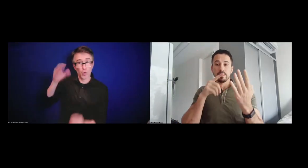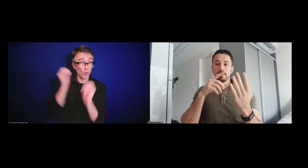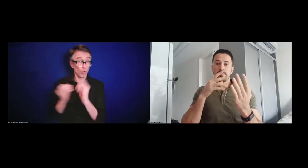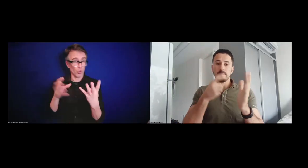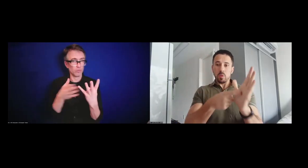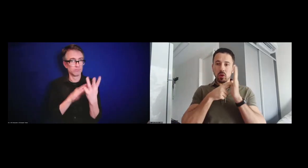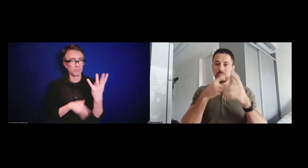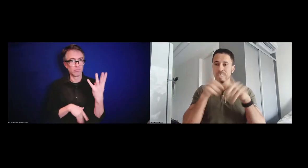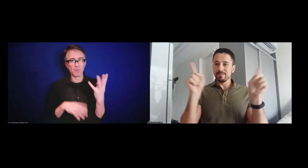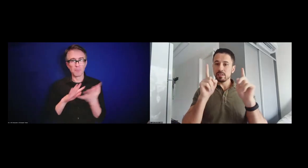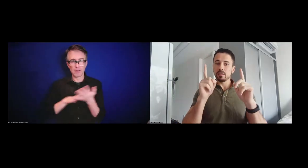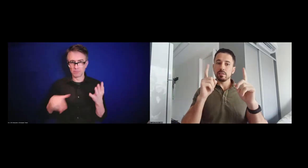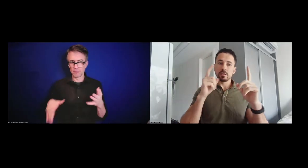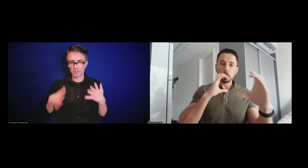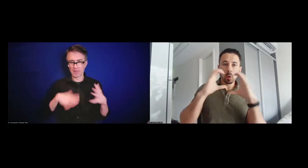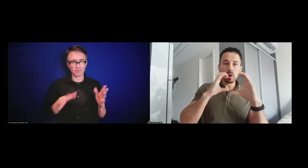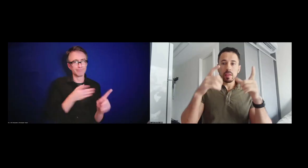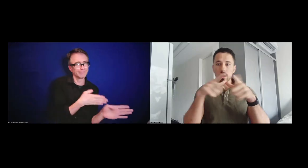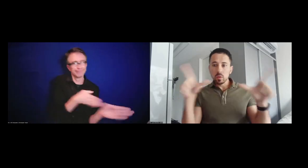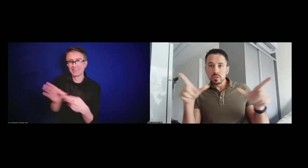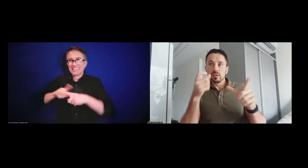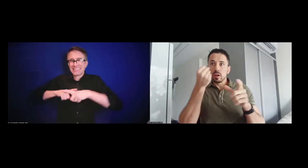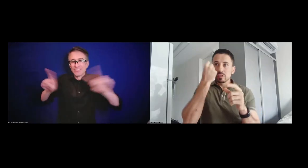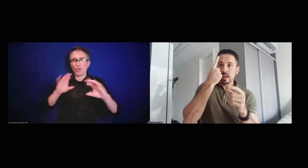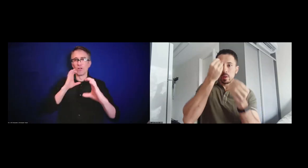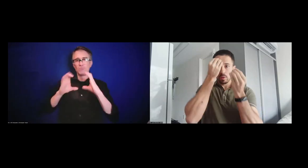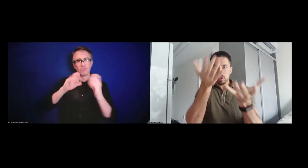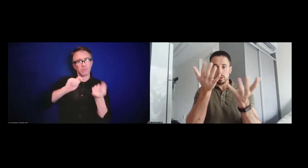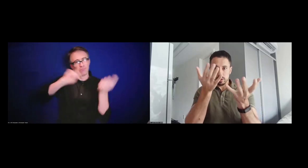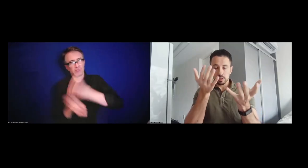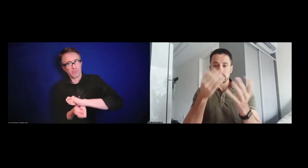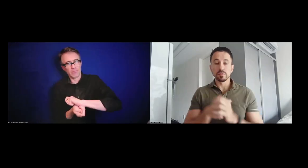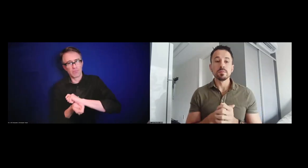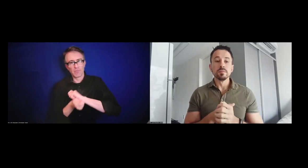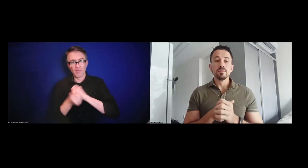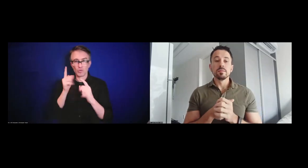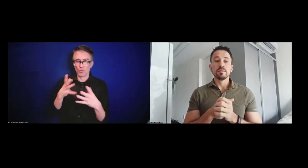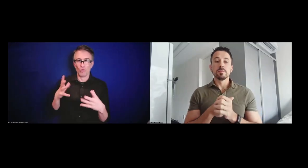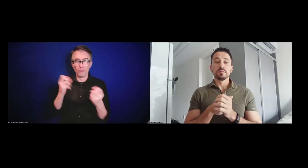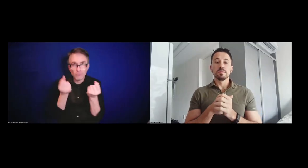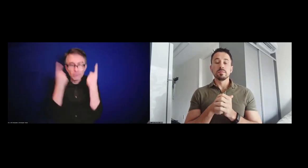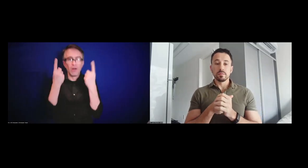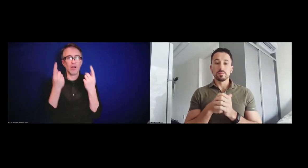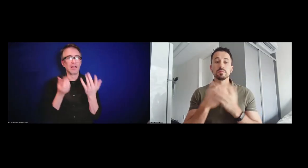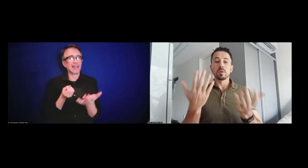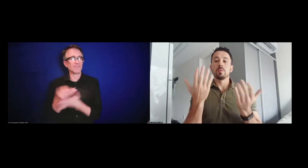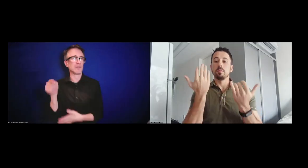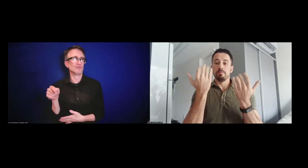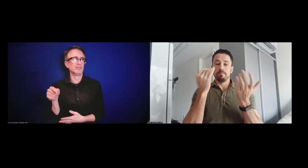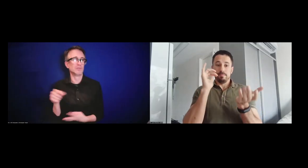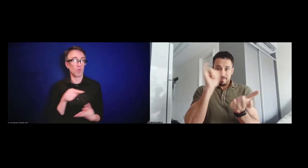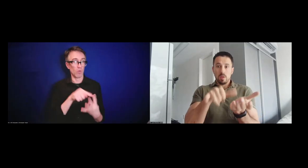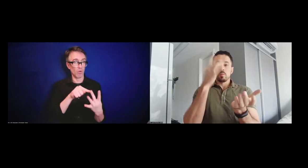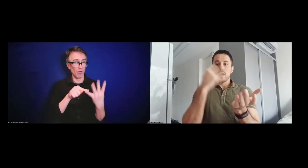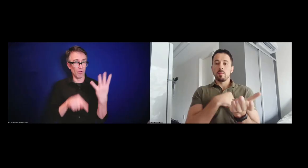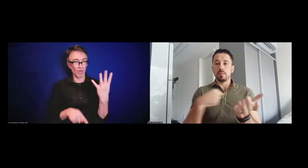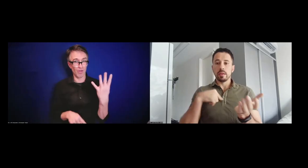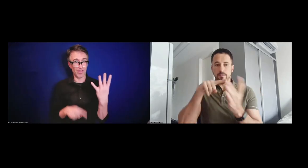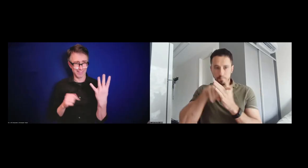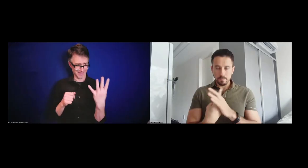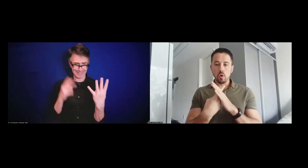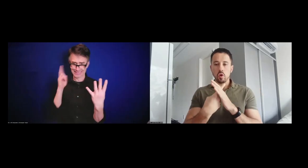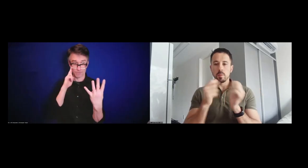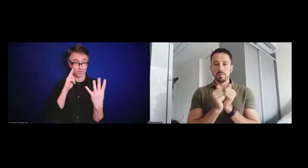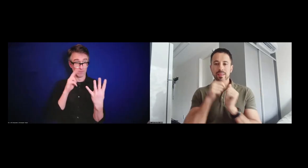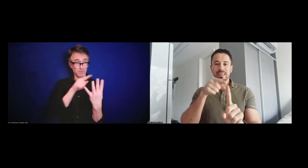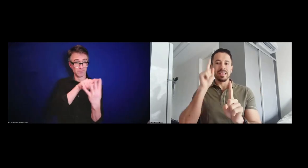language in their primary age. So people who don't understand communication in general. No